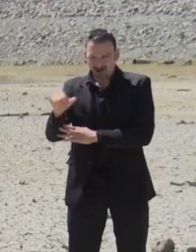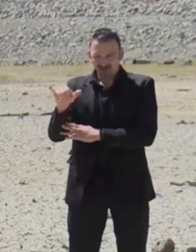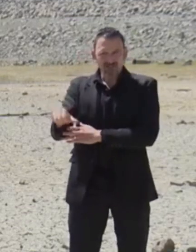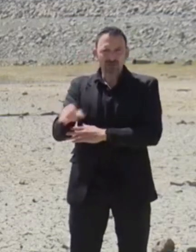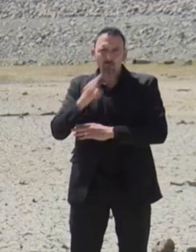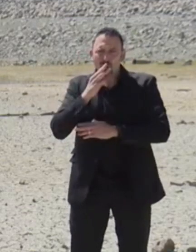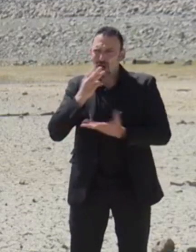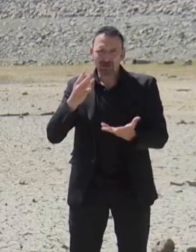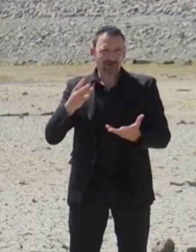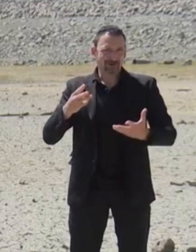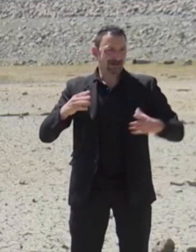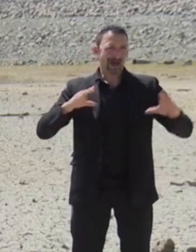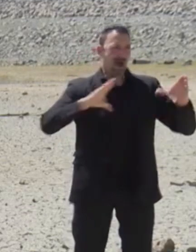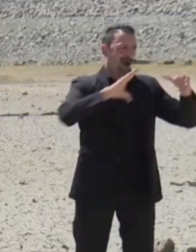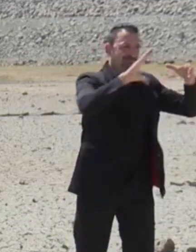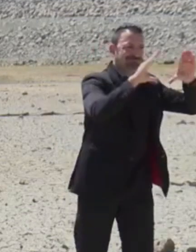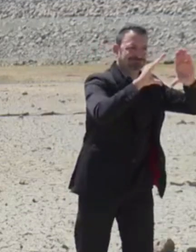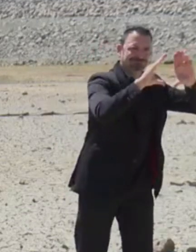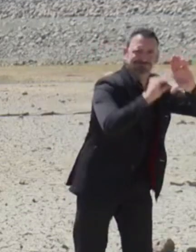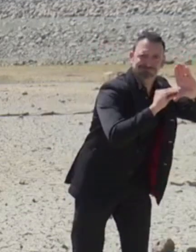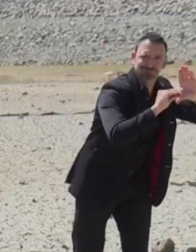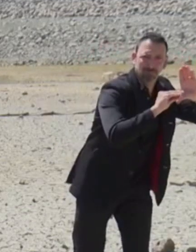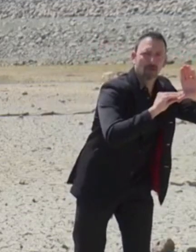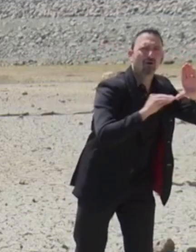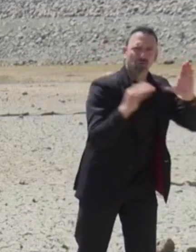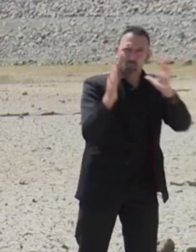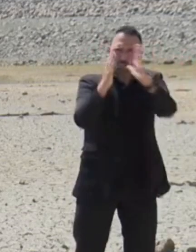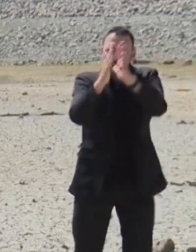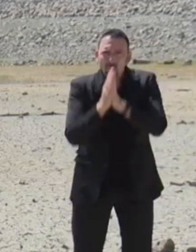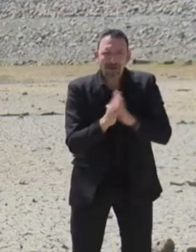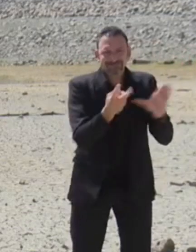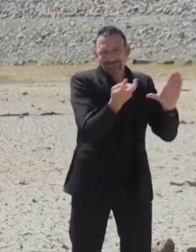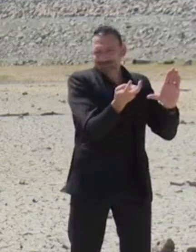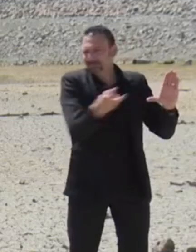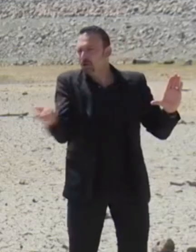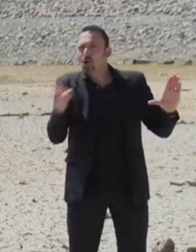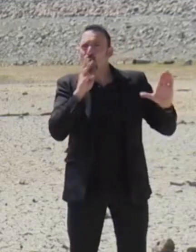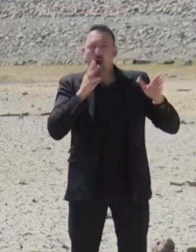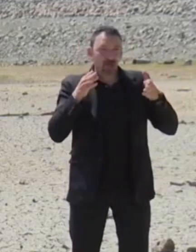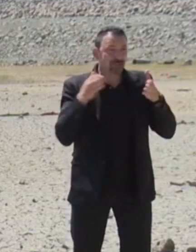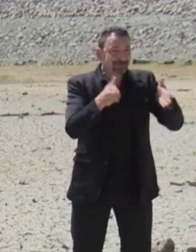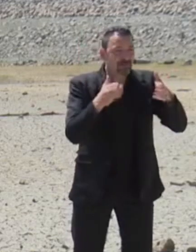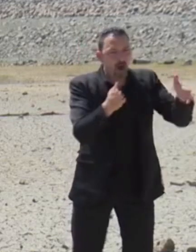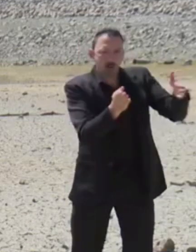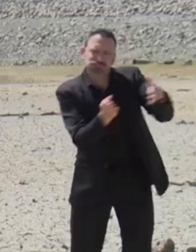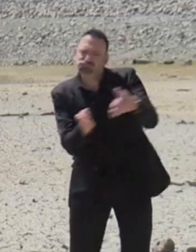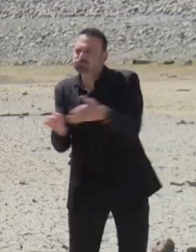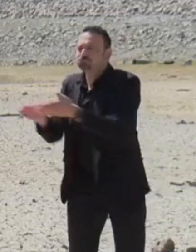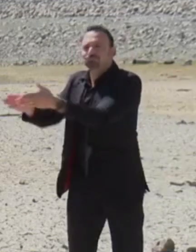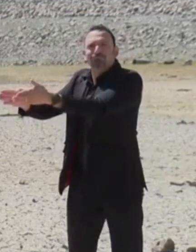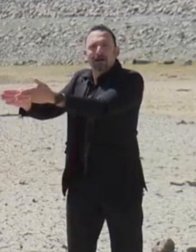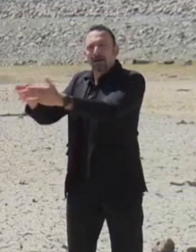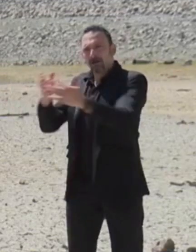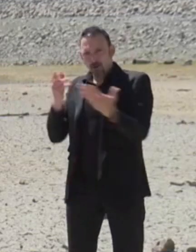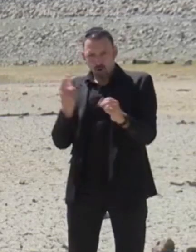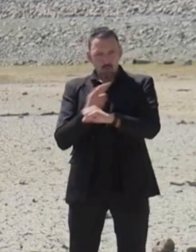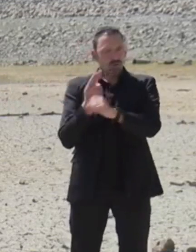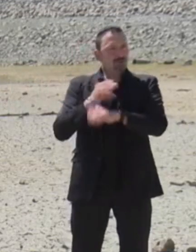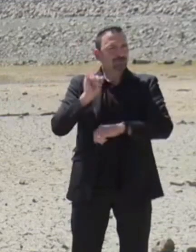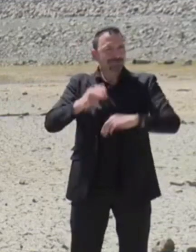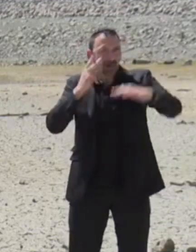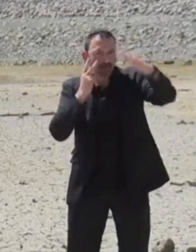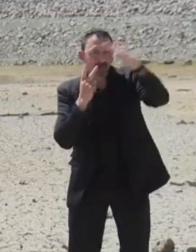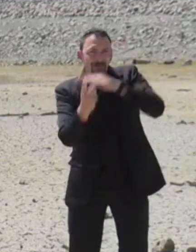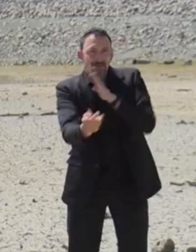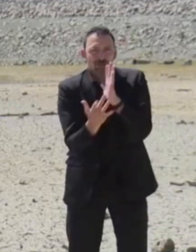time, by implementing a deviation request from the Corps of Engineers that allowed the Corps to use forecast-informed reservoir